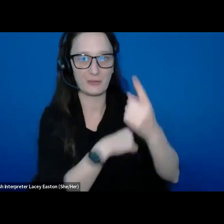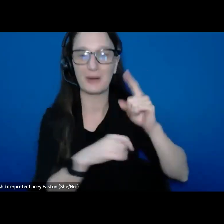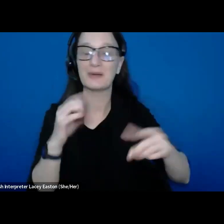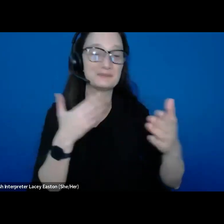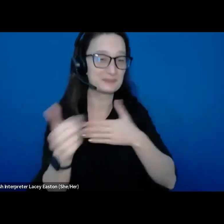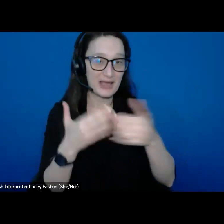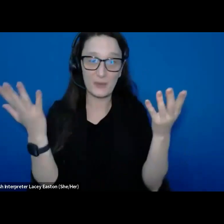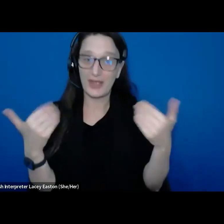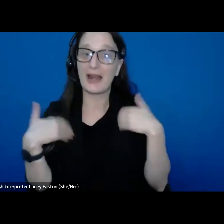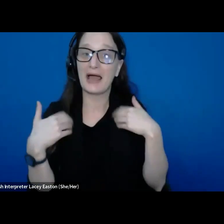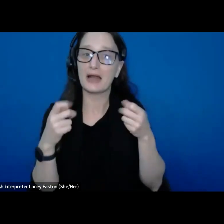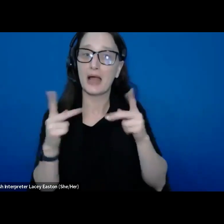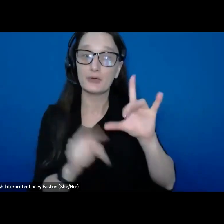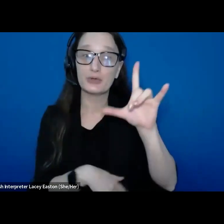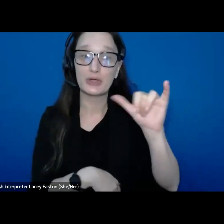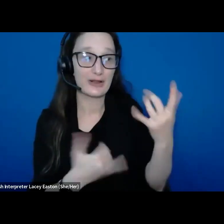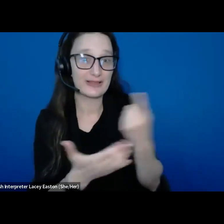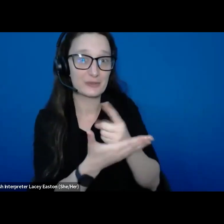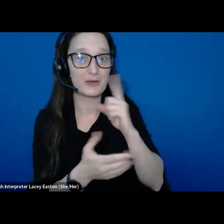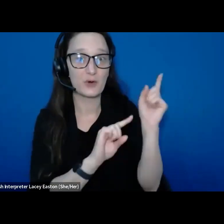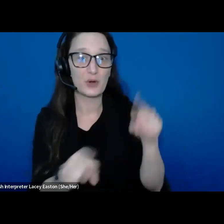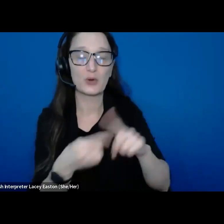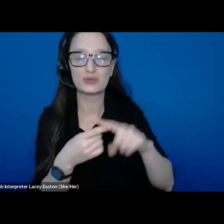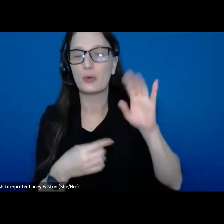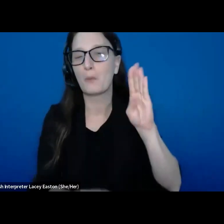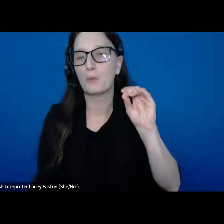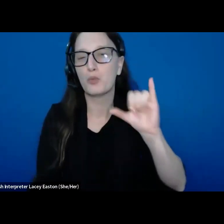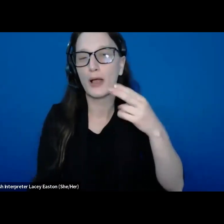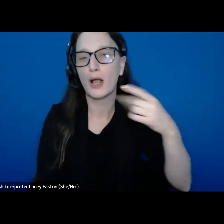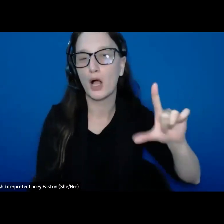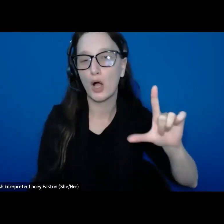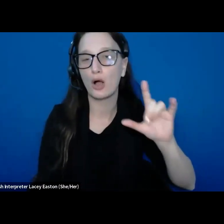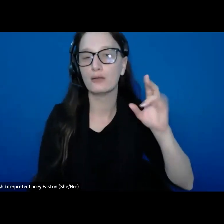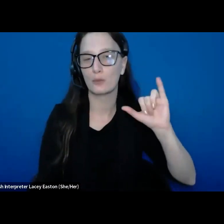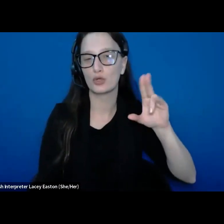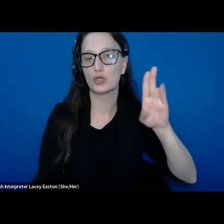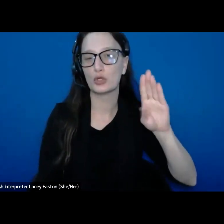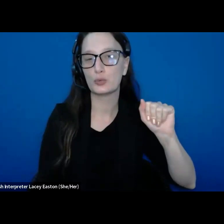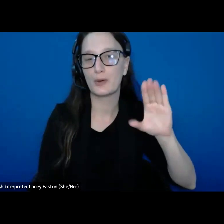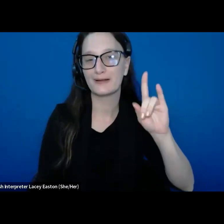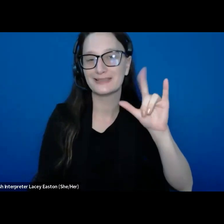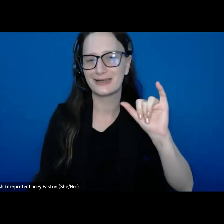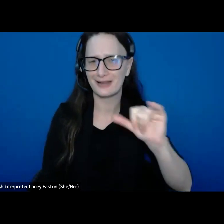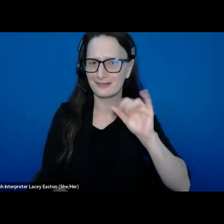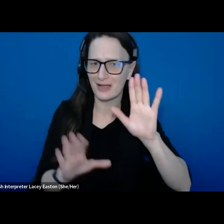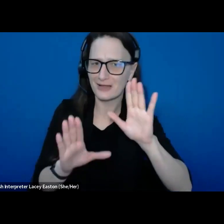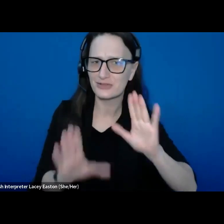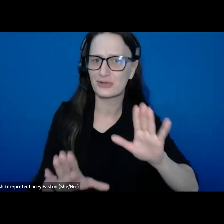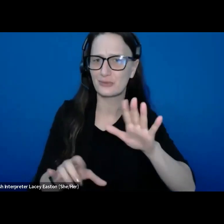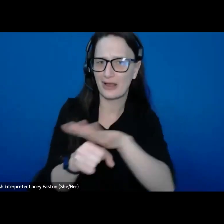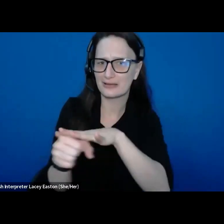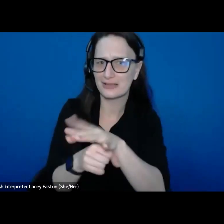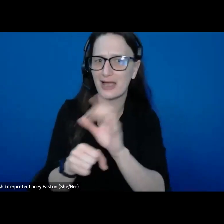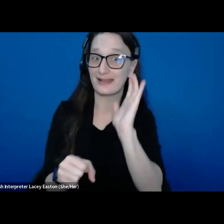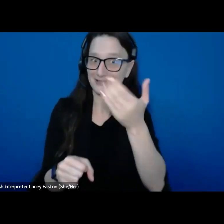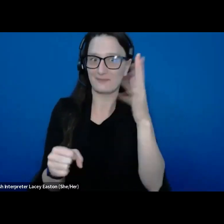to go to beautiful Yuba City and go check out Boyd Hall. It is a great site. They seem like they really know how to do job fairs there. Yeah,